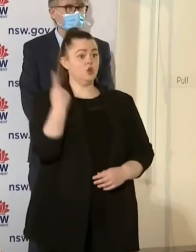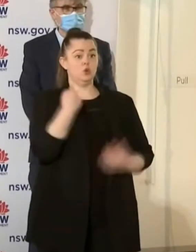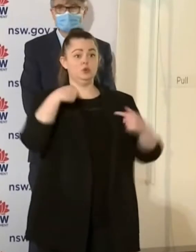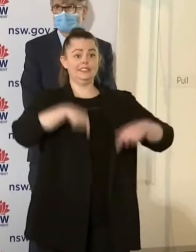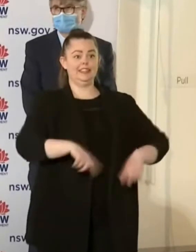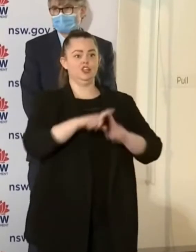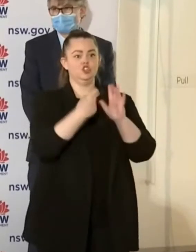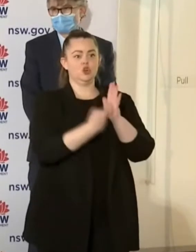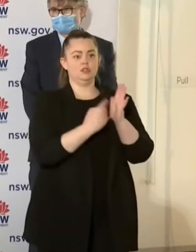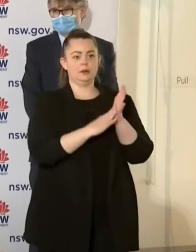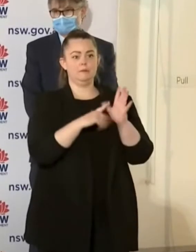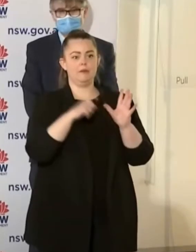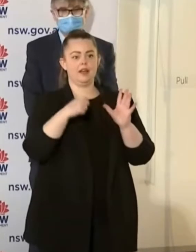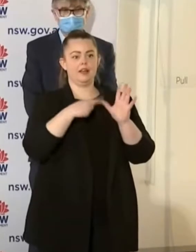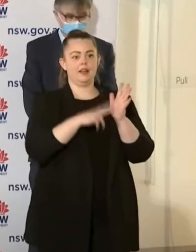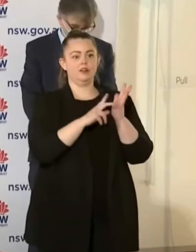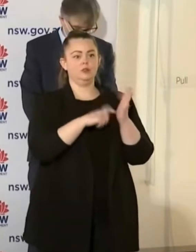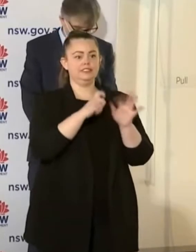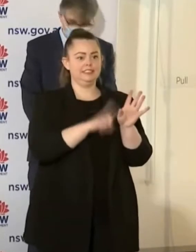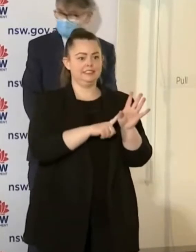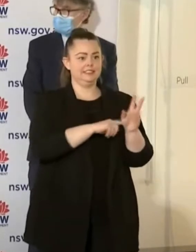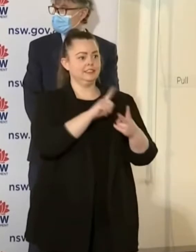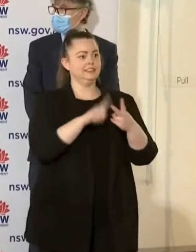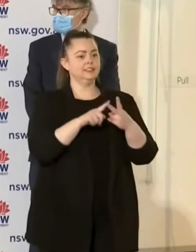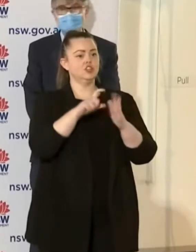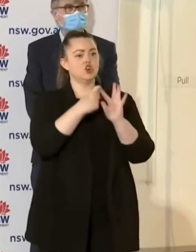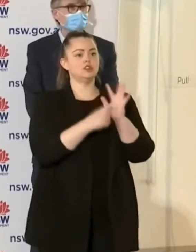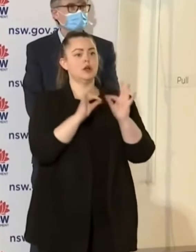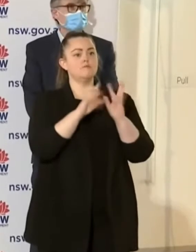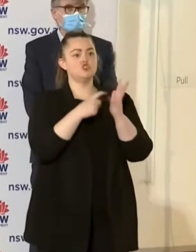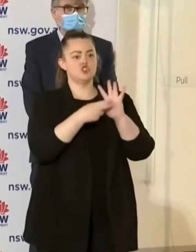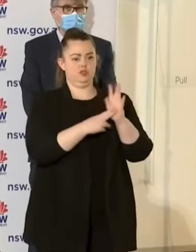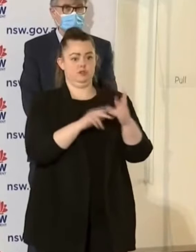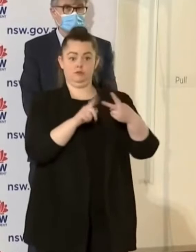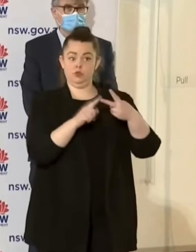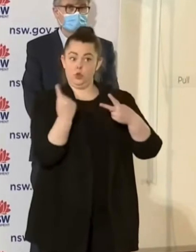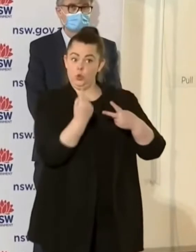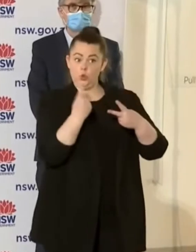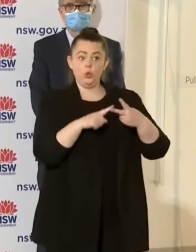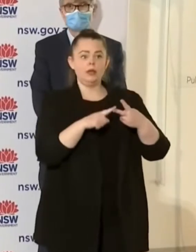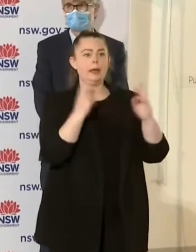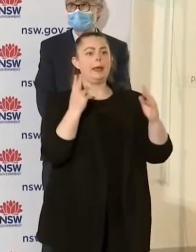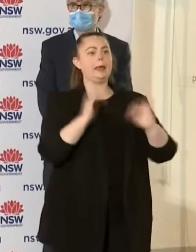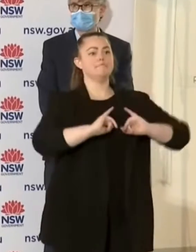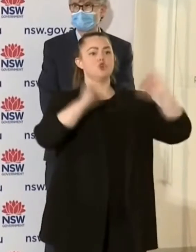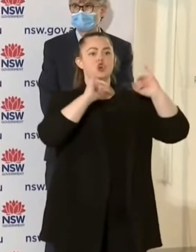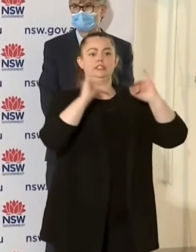McAnulty and also Dr. Brian Byrne, who's an emergency retrieval